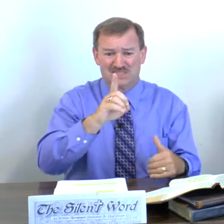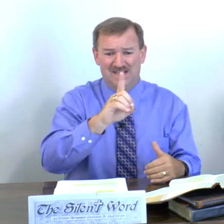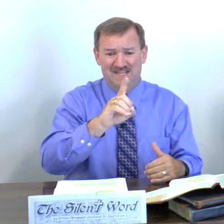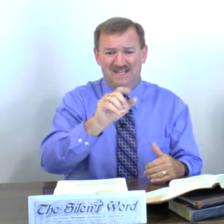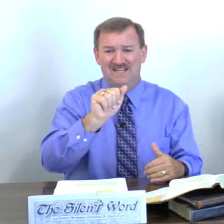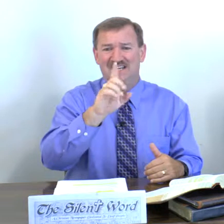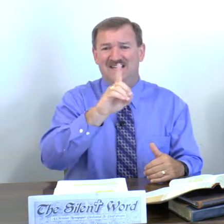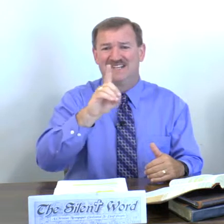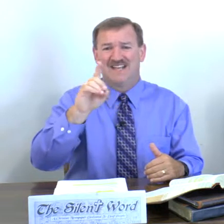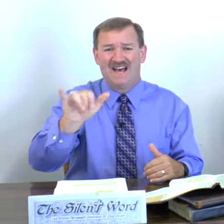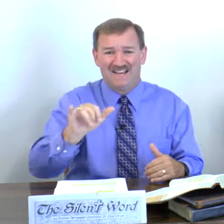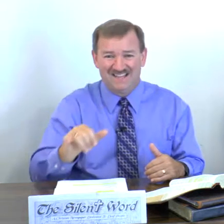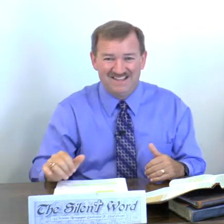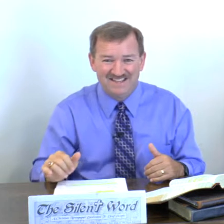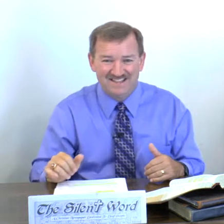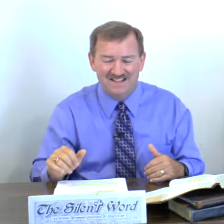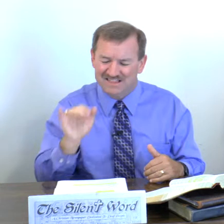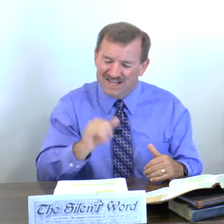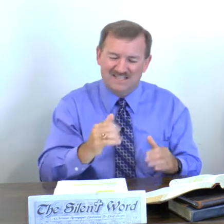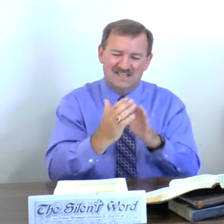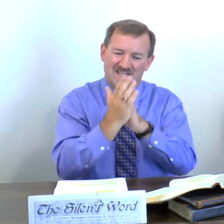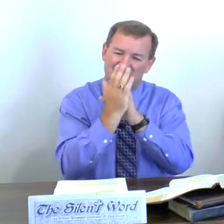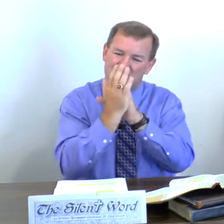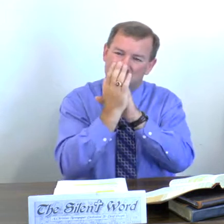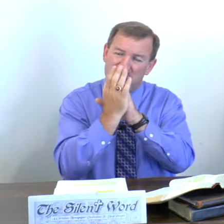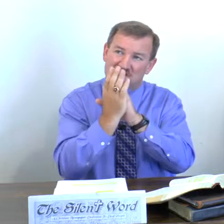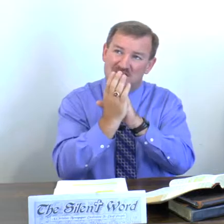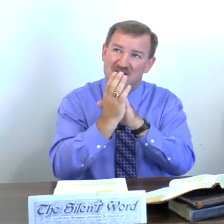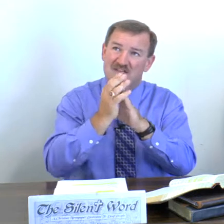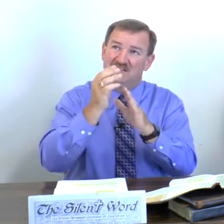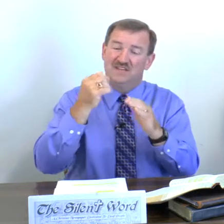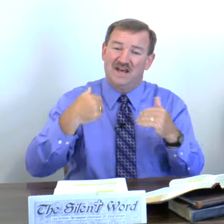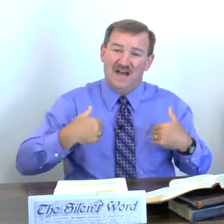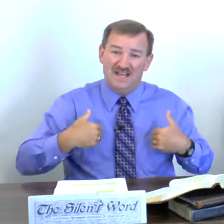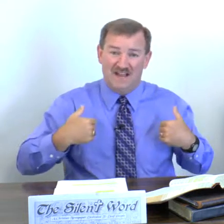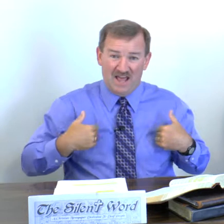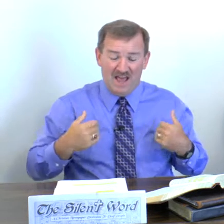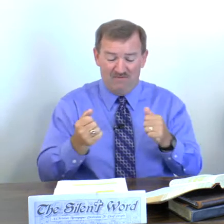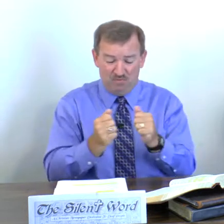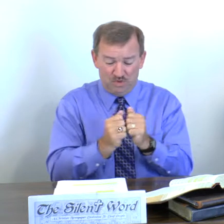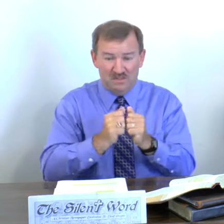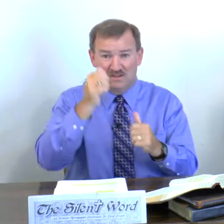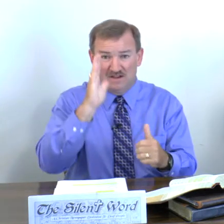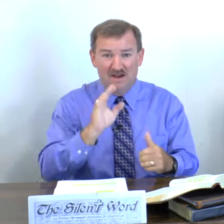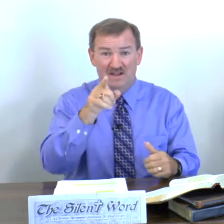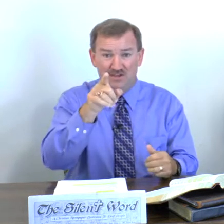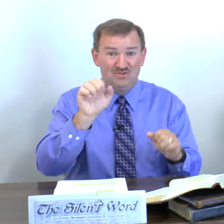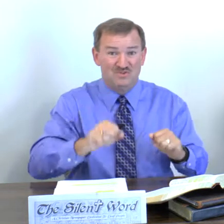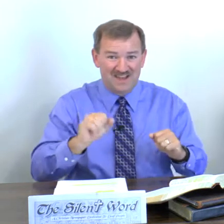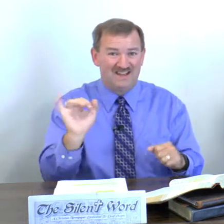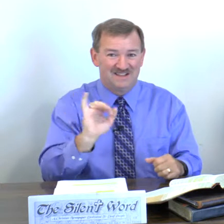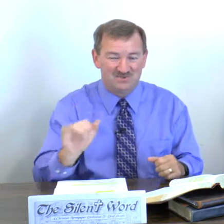say Daddy. That's the intimacy that I can have with God, and you can as